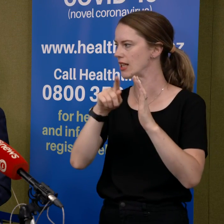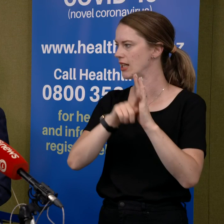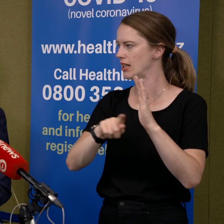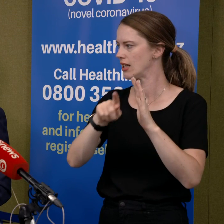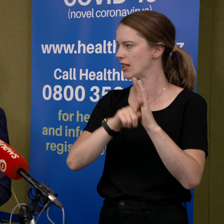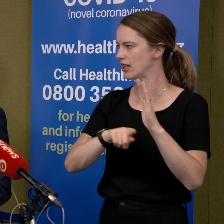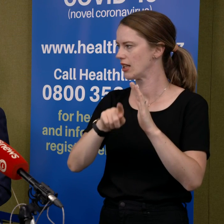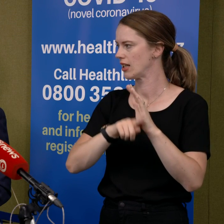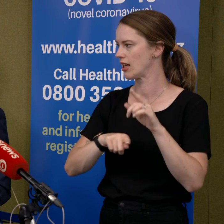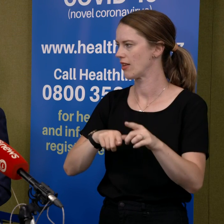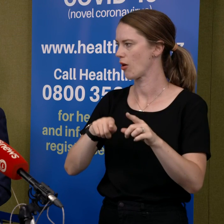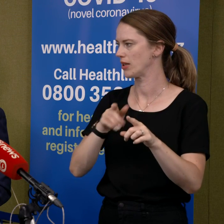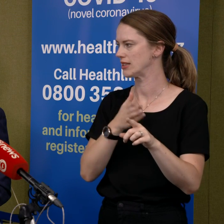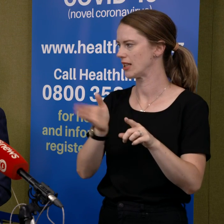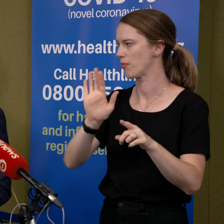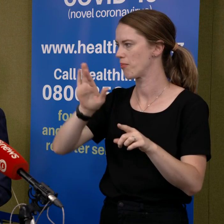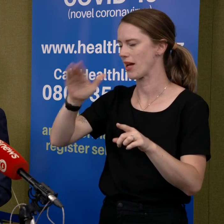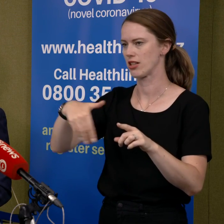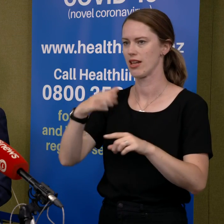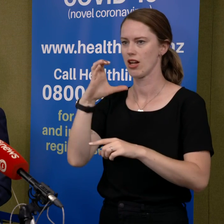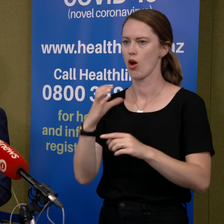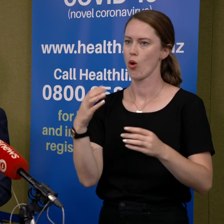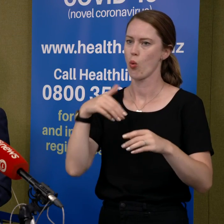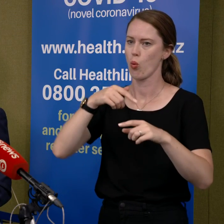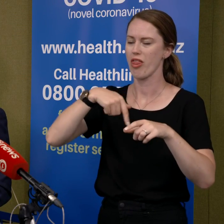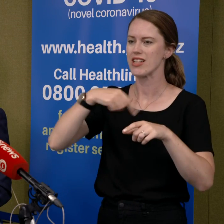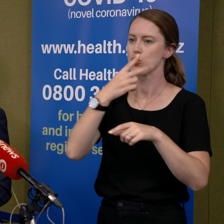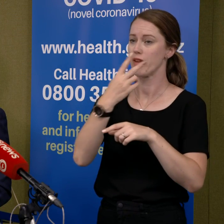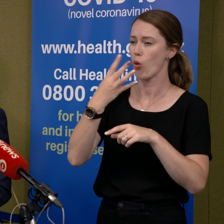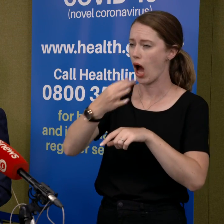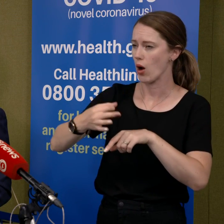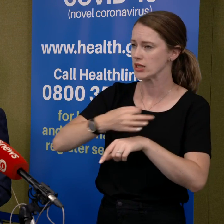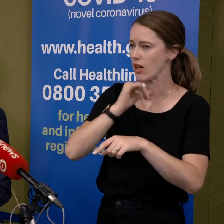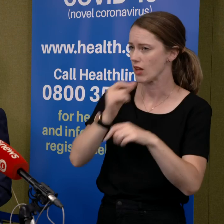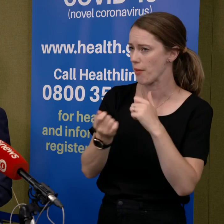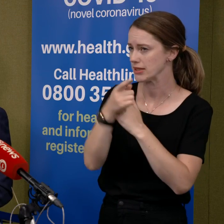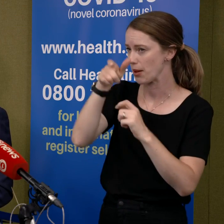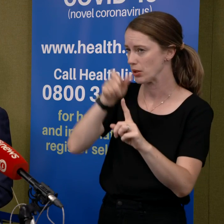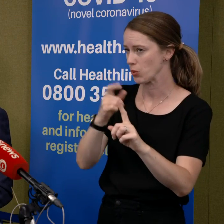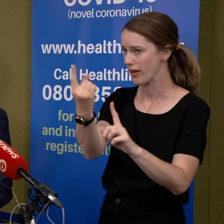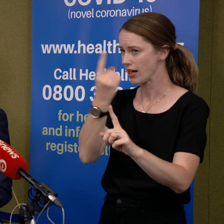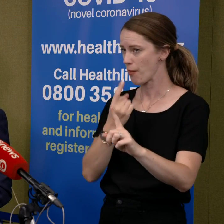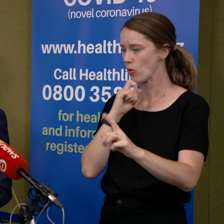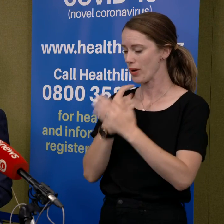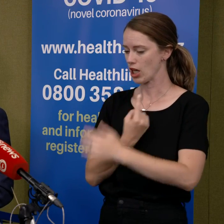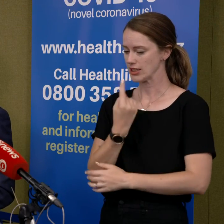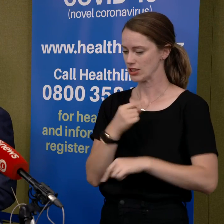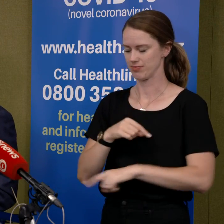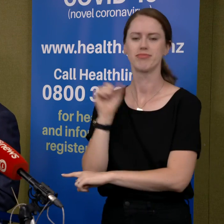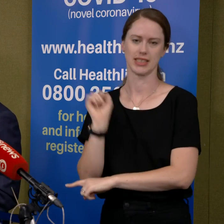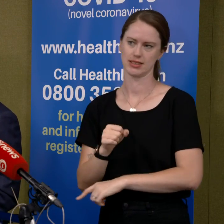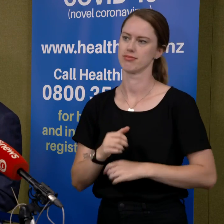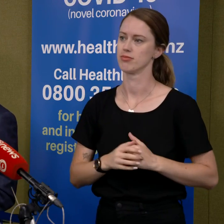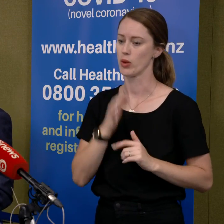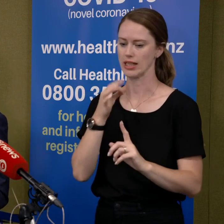negative, they would be sending them back to their countries within 24 hours. If that was to happen, would that person then be put in isolation here? Yes, we